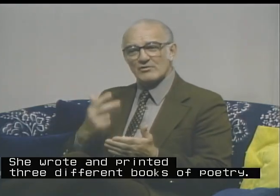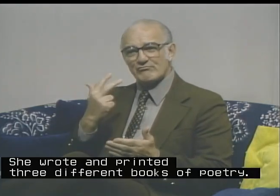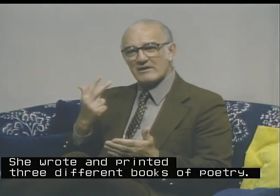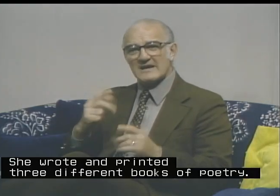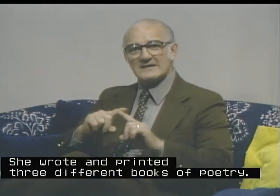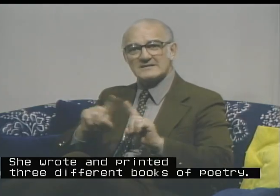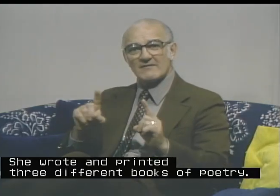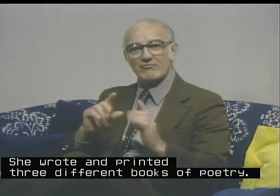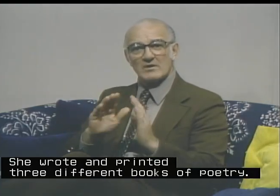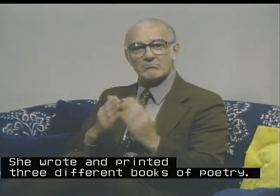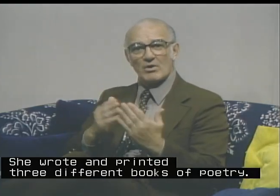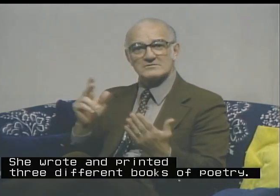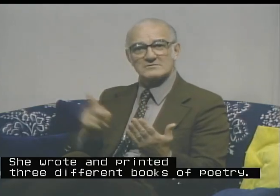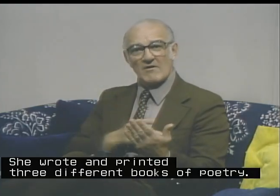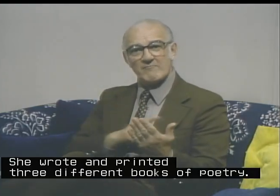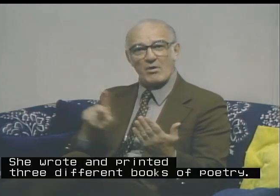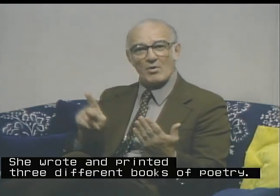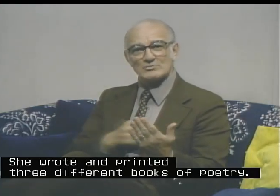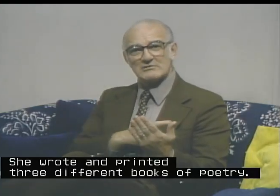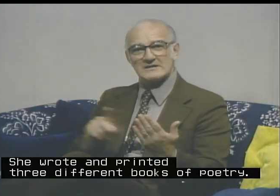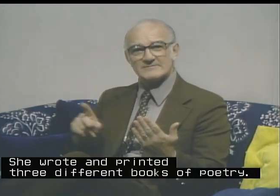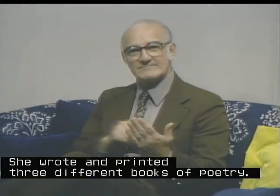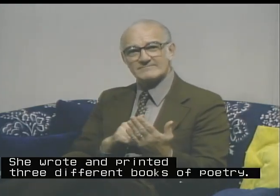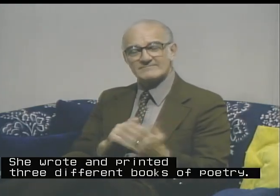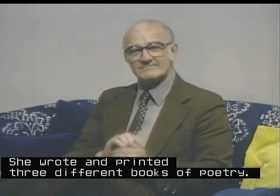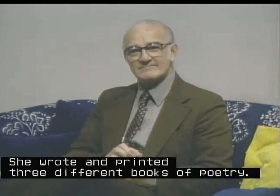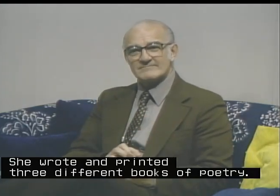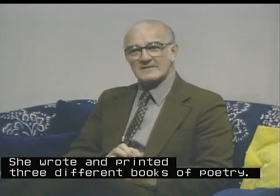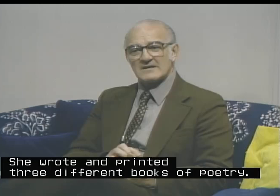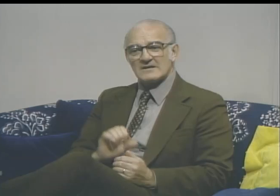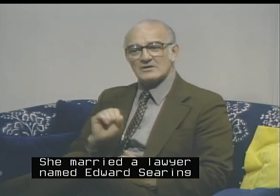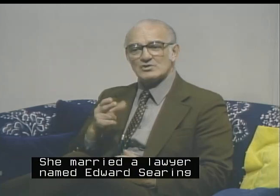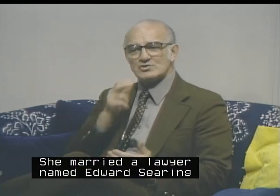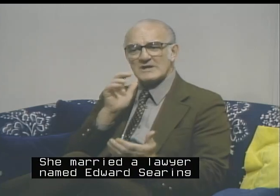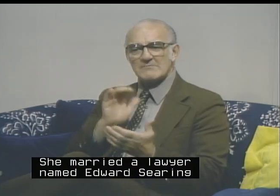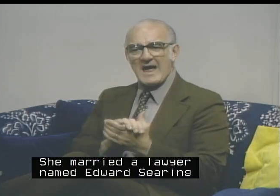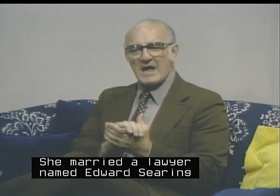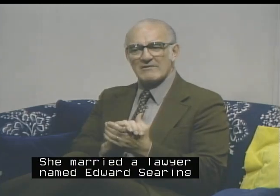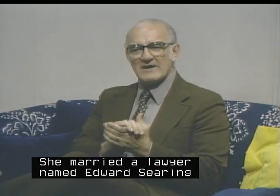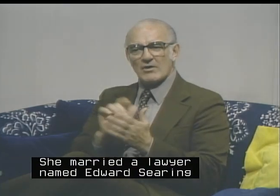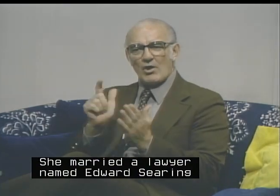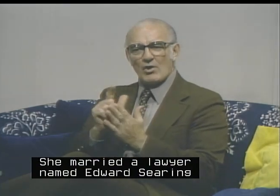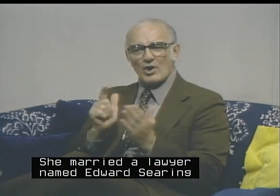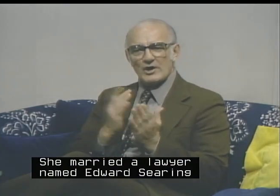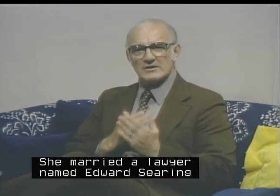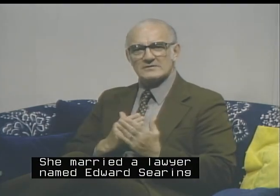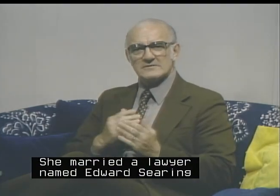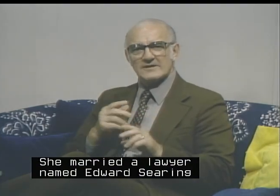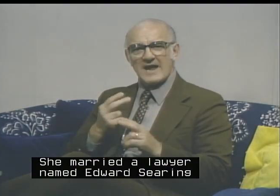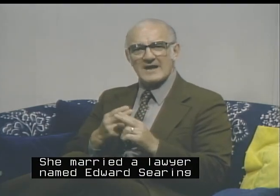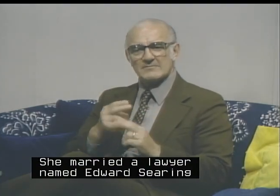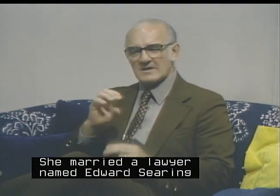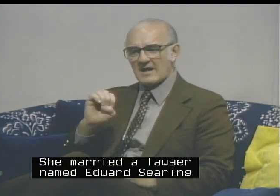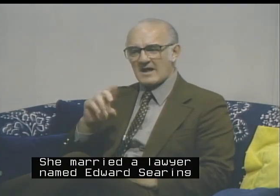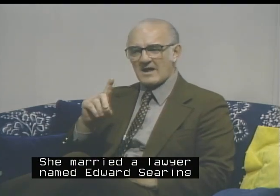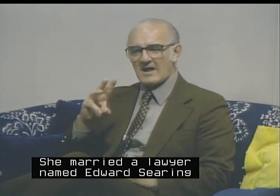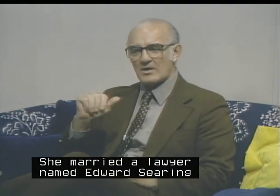3 different books of poetry. She married a lawyer named